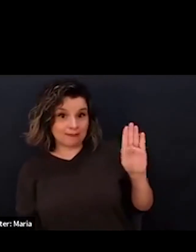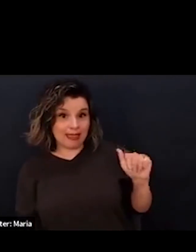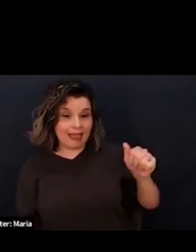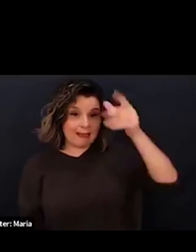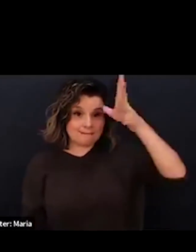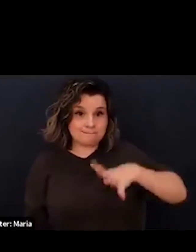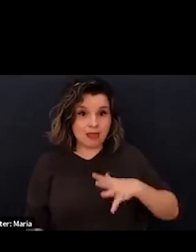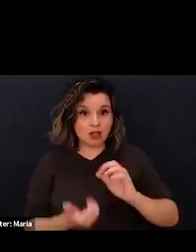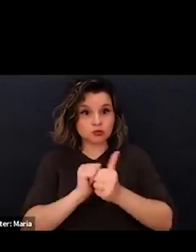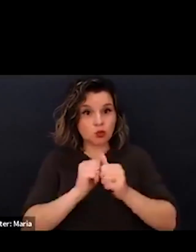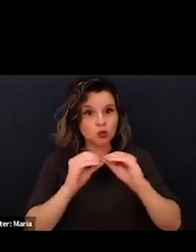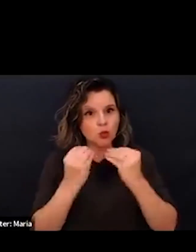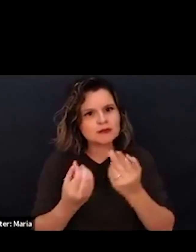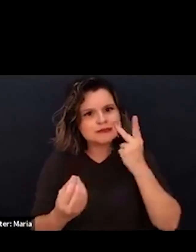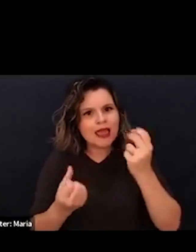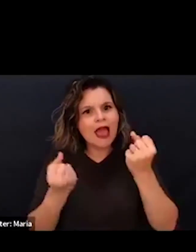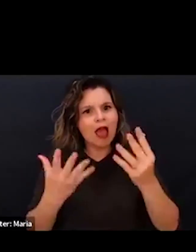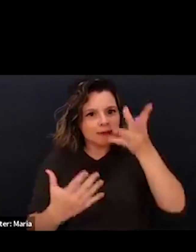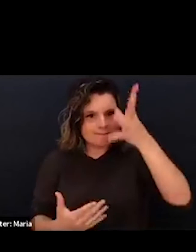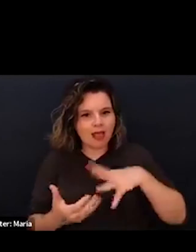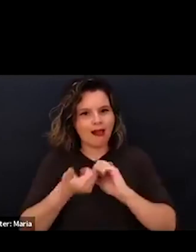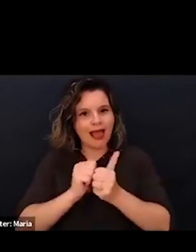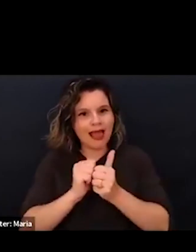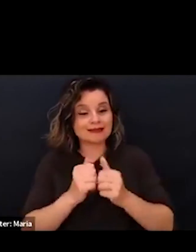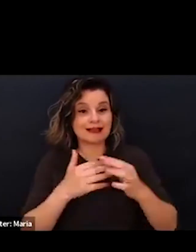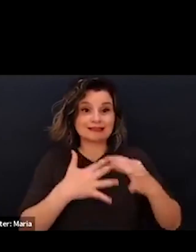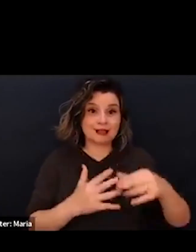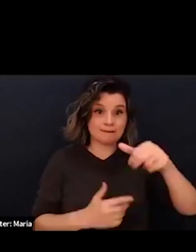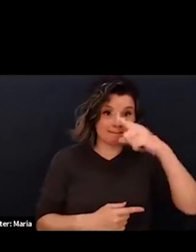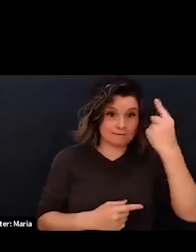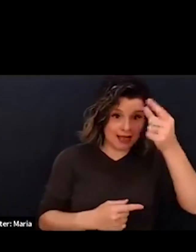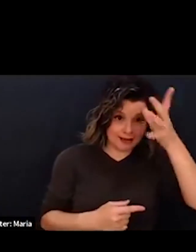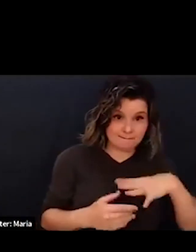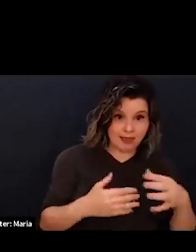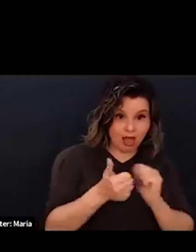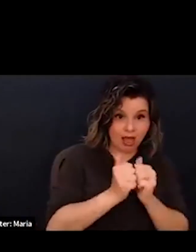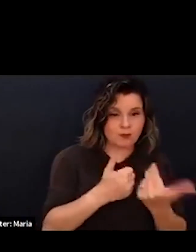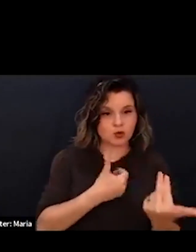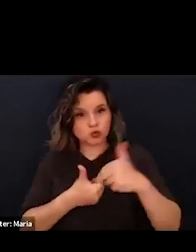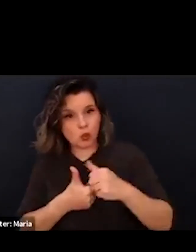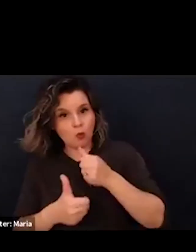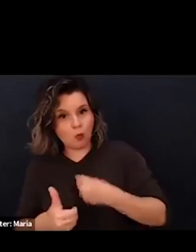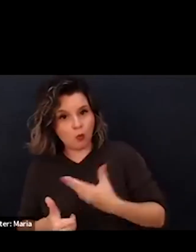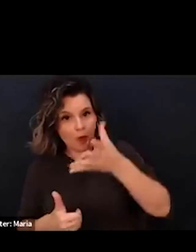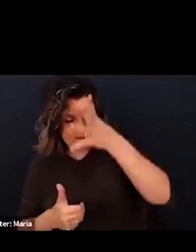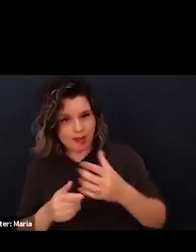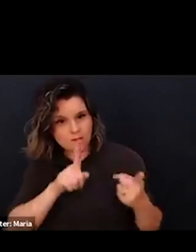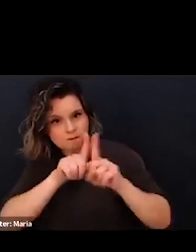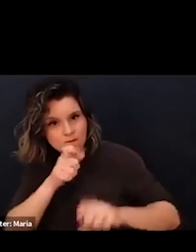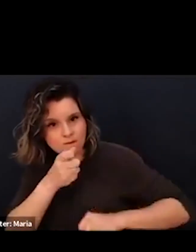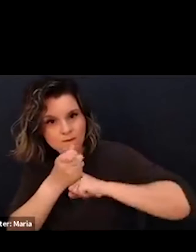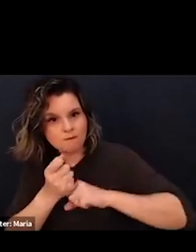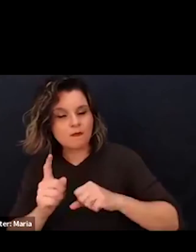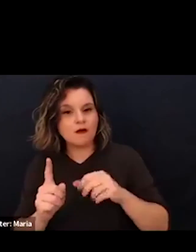sports organizations. Look at how many male athletes, led by black male athletes, but also joined by white men who are athletes and